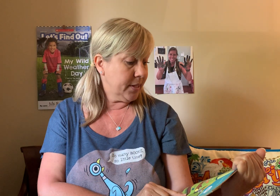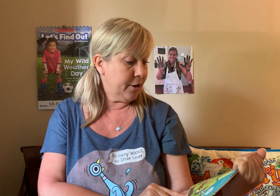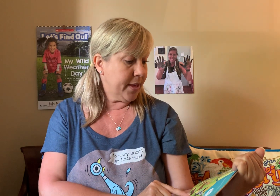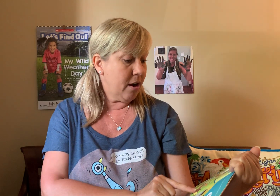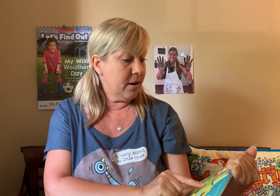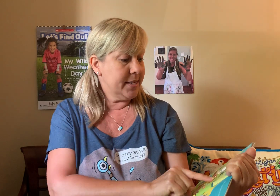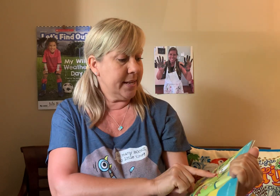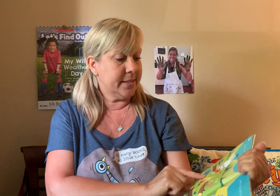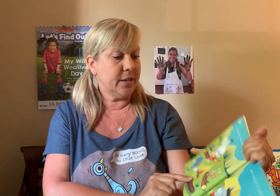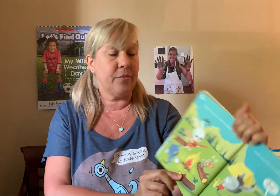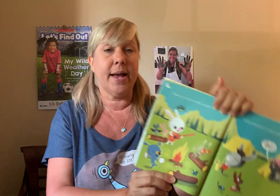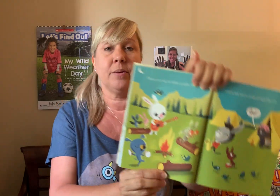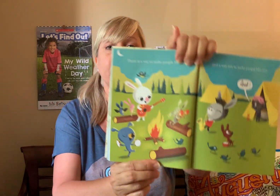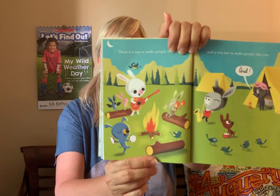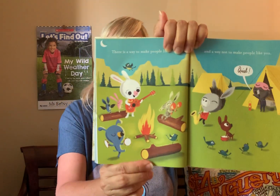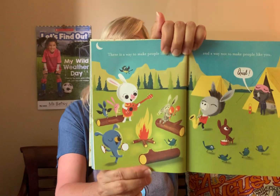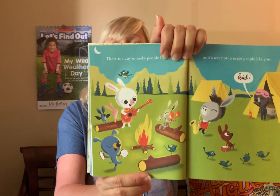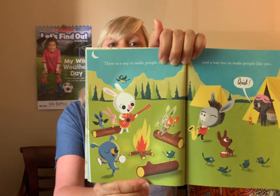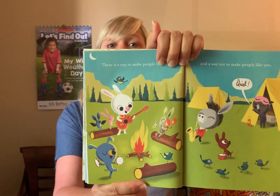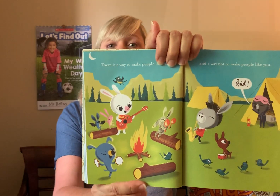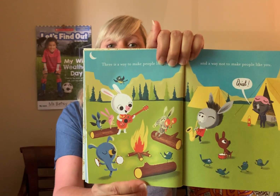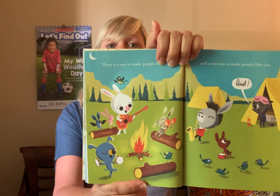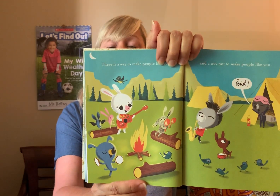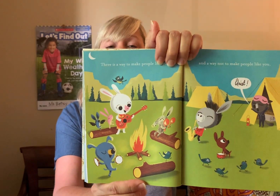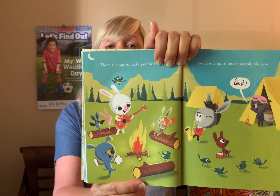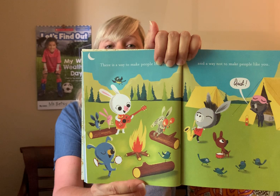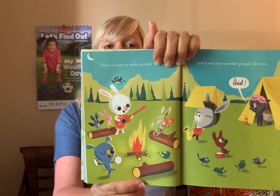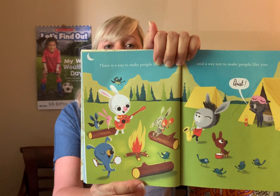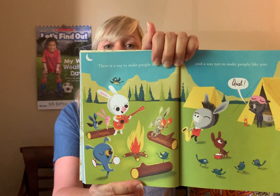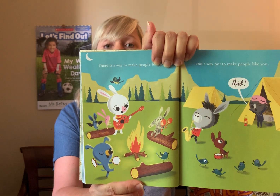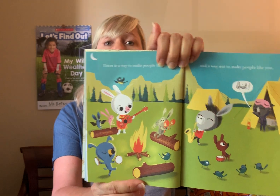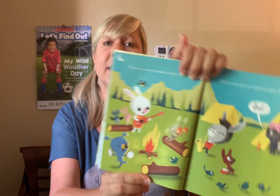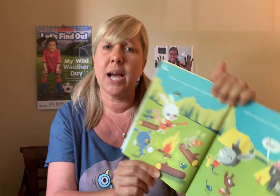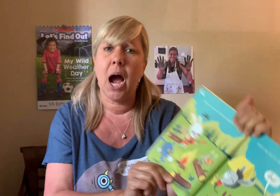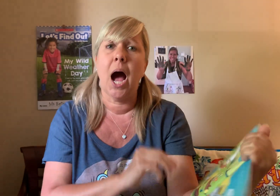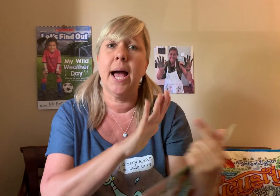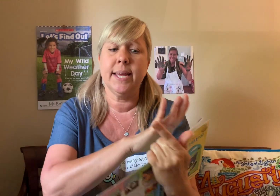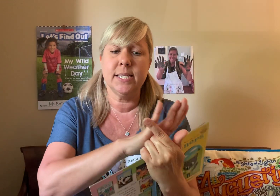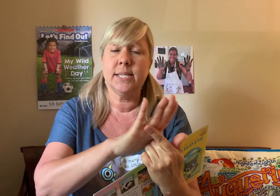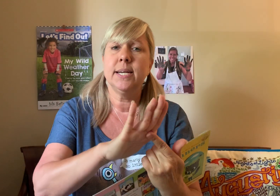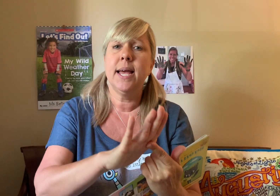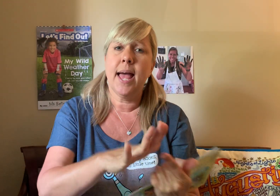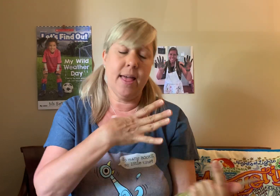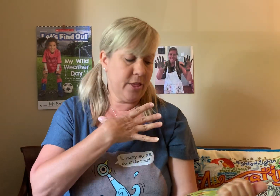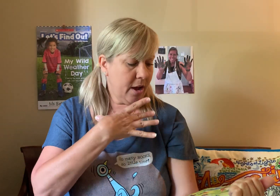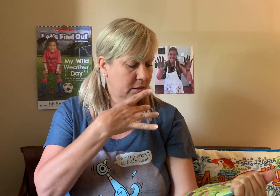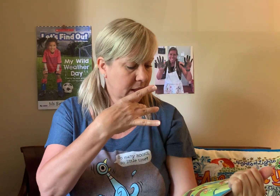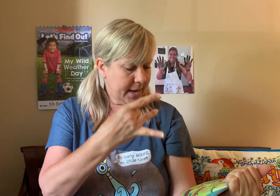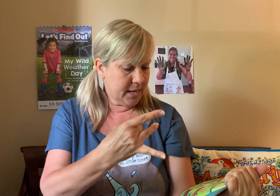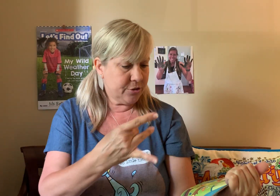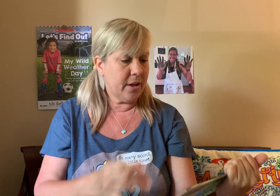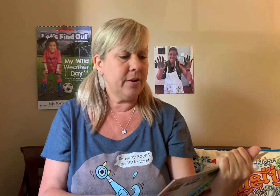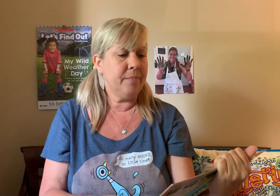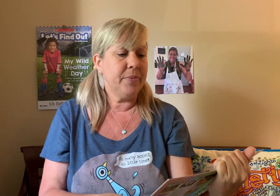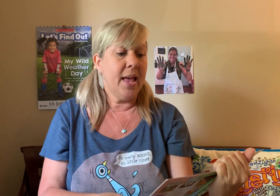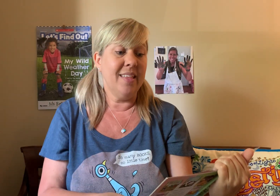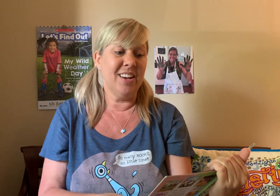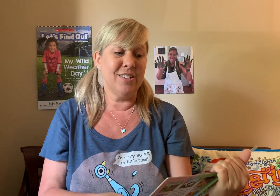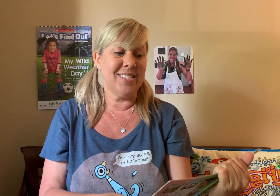Here they are dancing around and playing music for each other. They're being kind and they all like each other. And there is